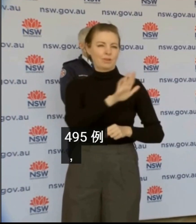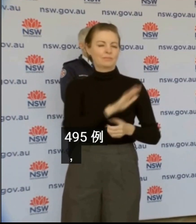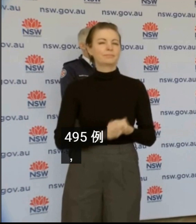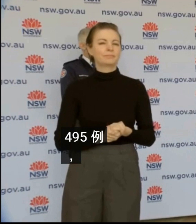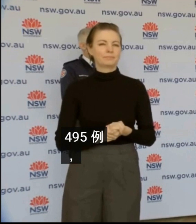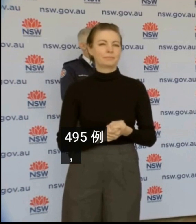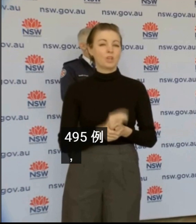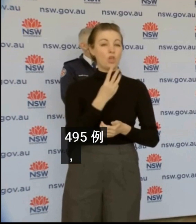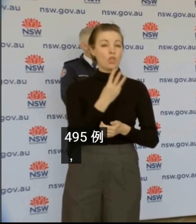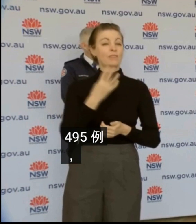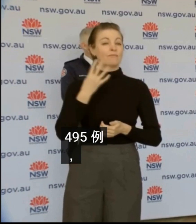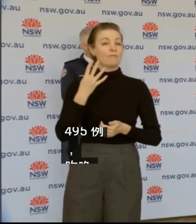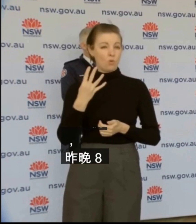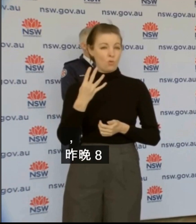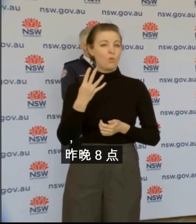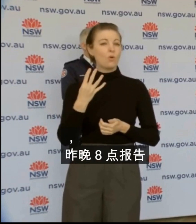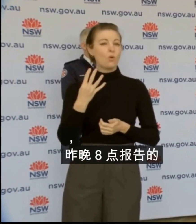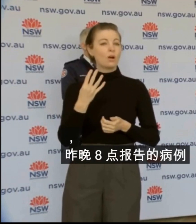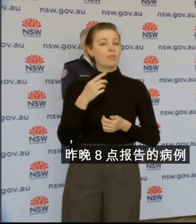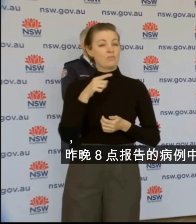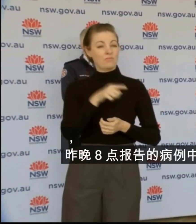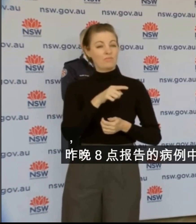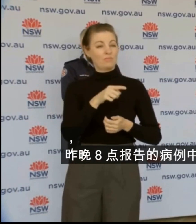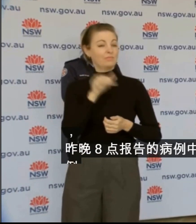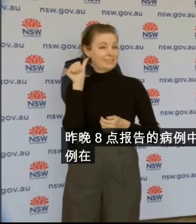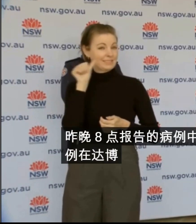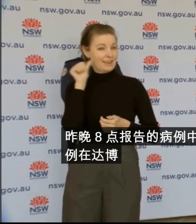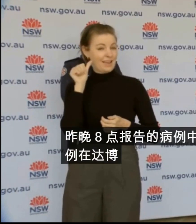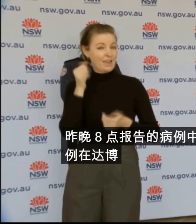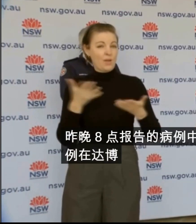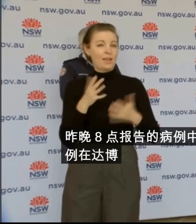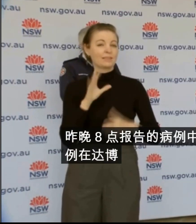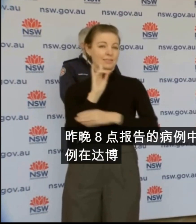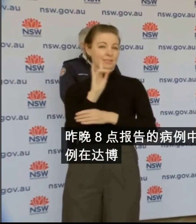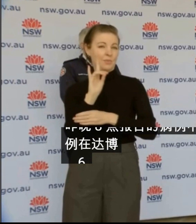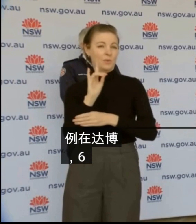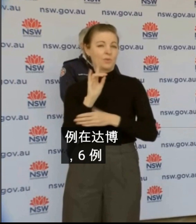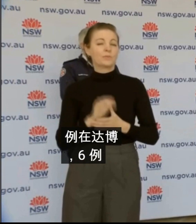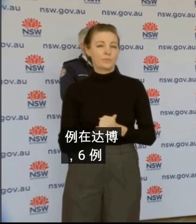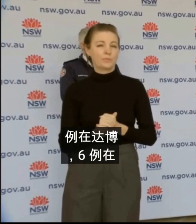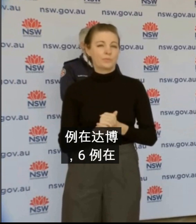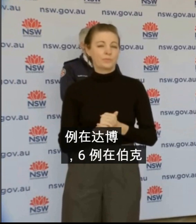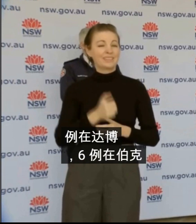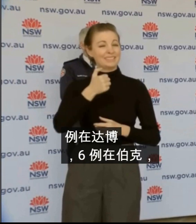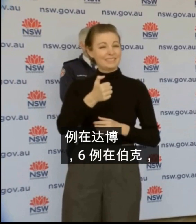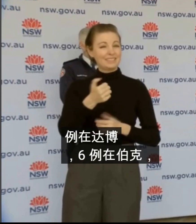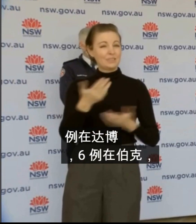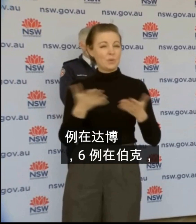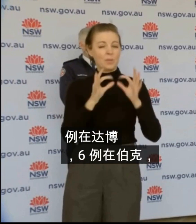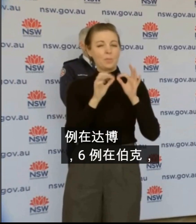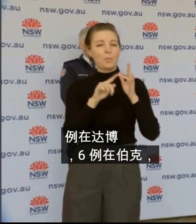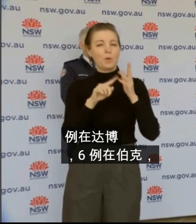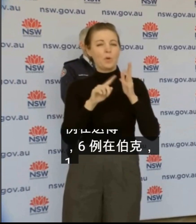34 of those cases that were reported to 8 p.m. last night were in Dubbo, 6 cases were in